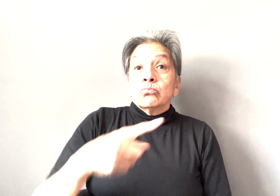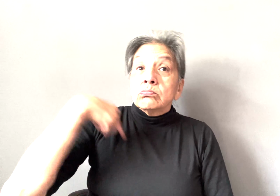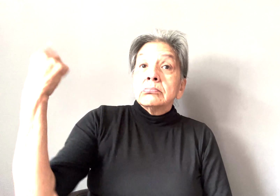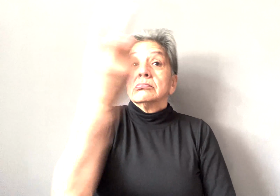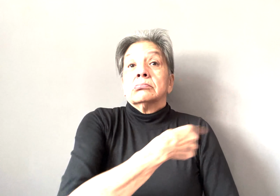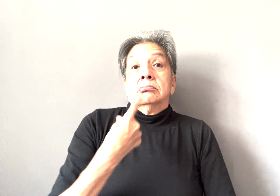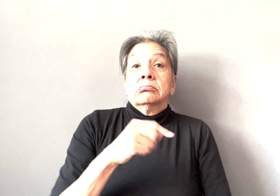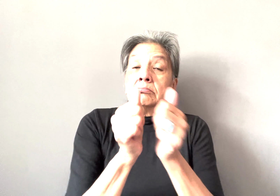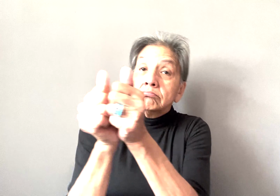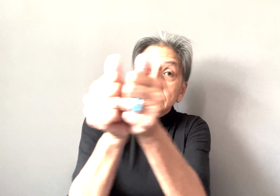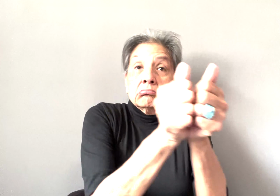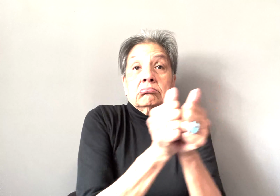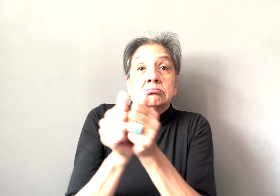Sign Language Day.